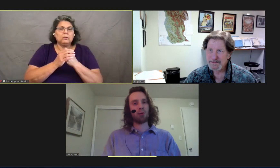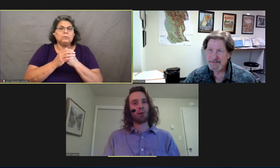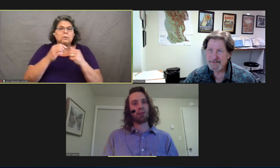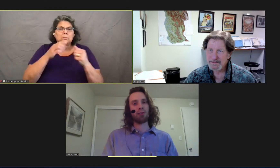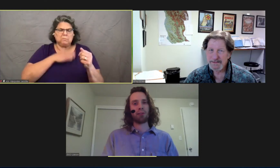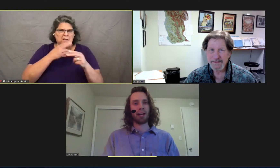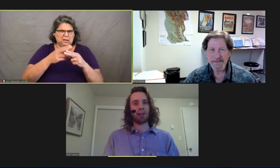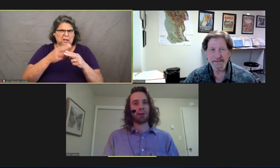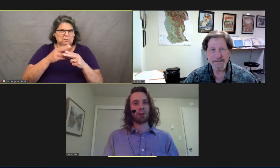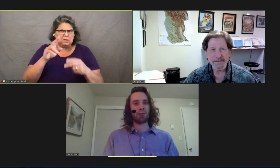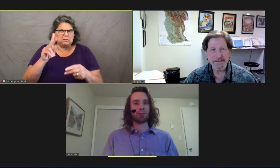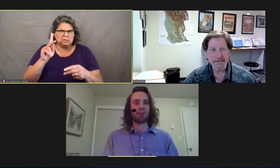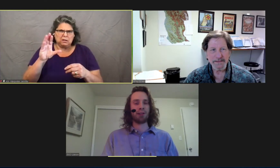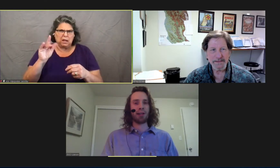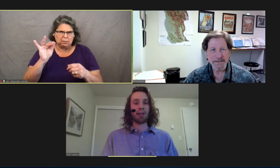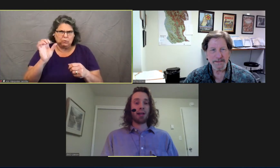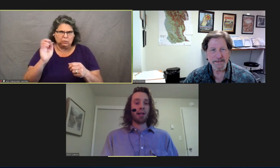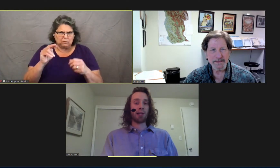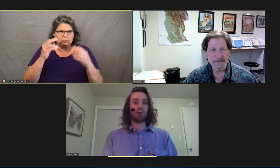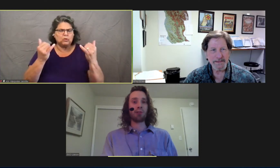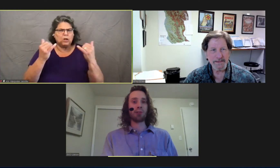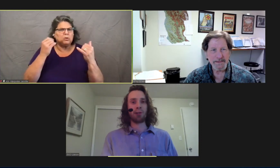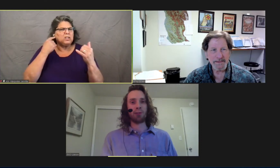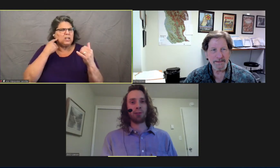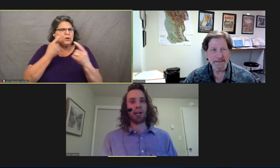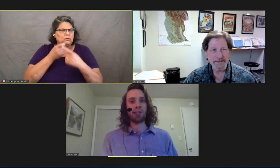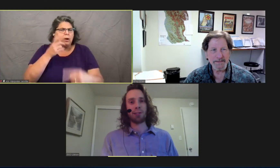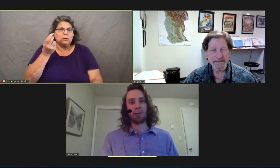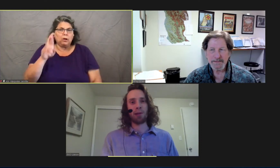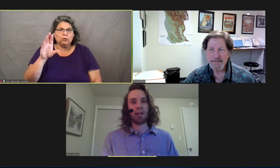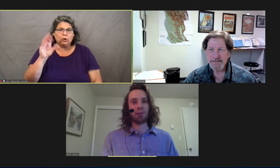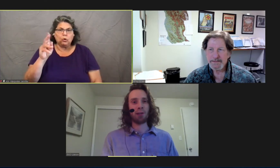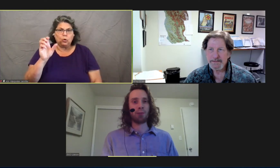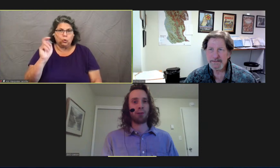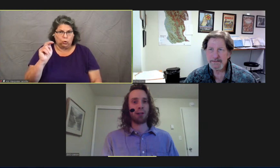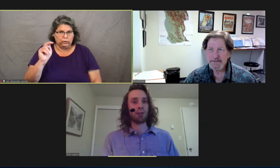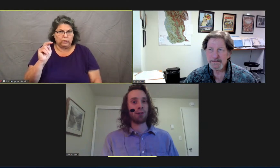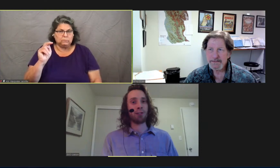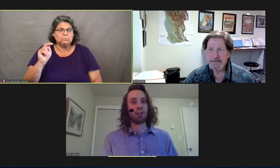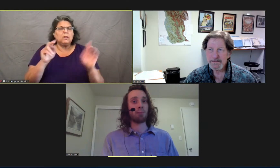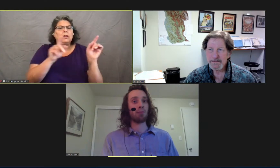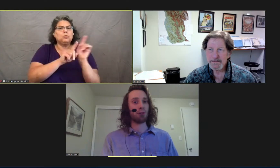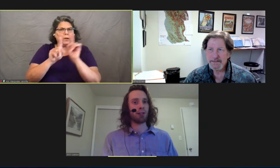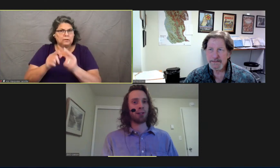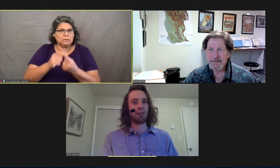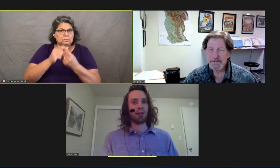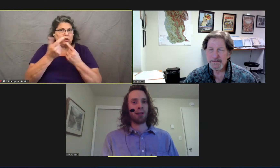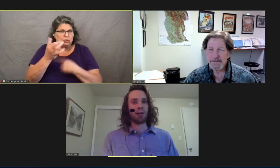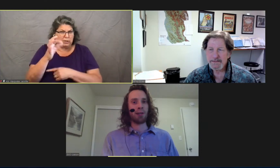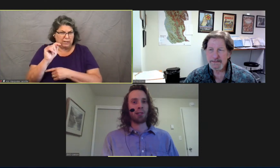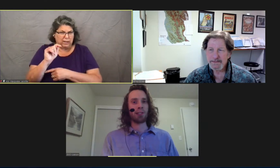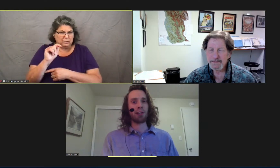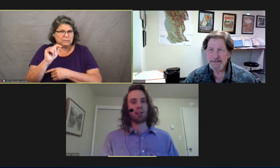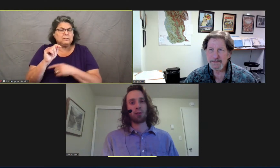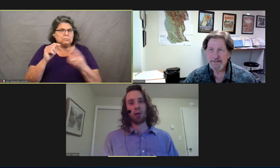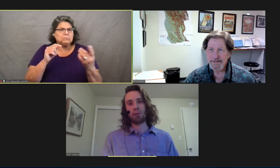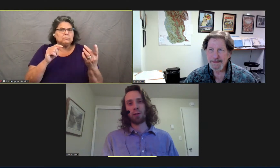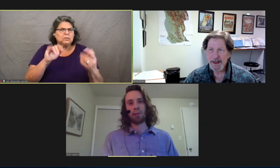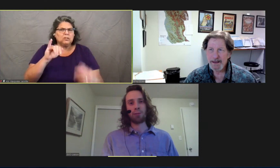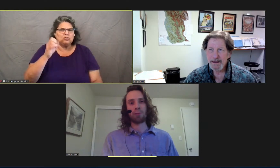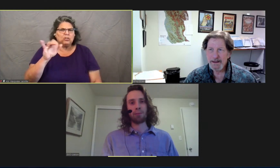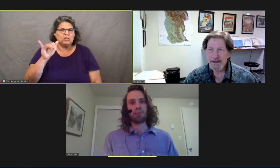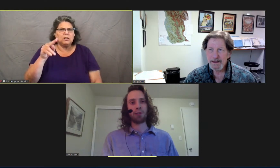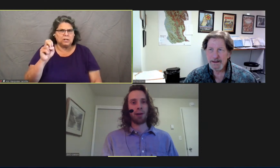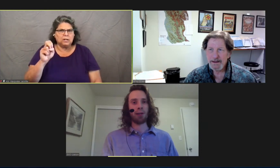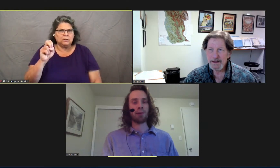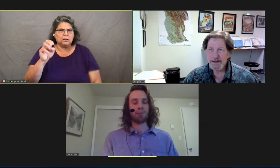Andy Coren, the County Health Officer, as well as a special guest, the Behavioral Health Director, Janine Miller, and we'll get the latest COVID updates